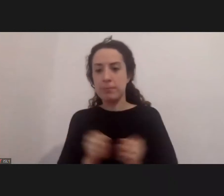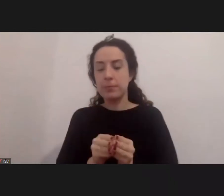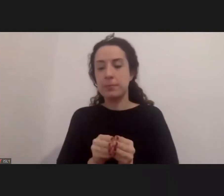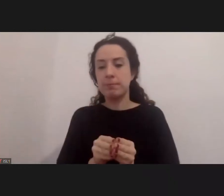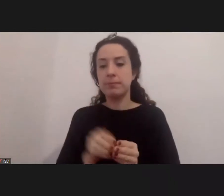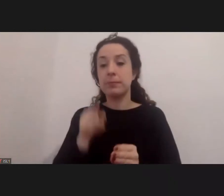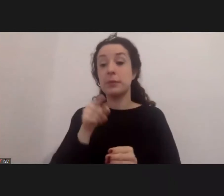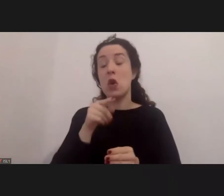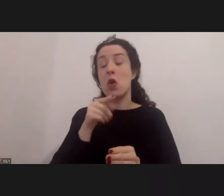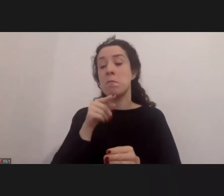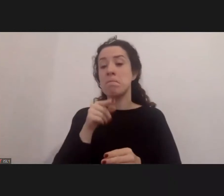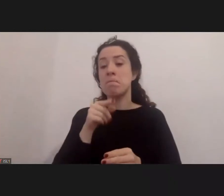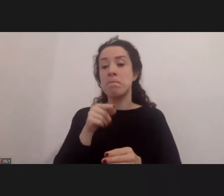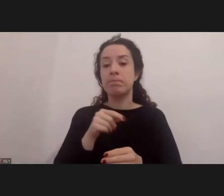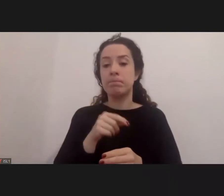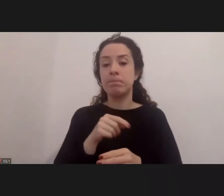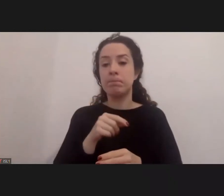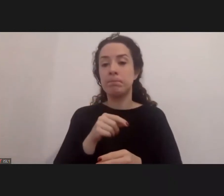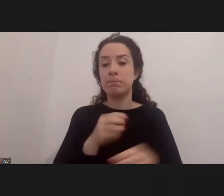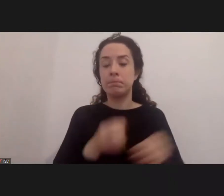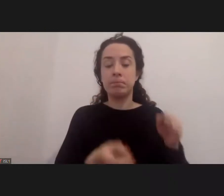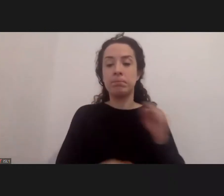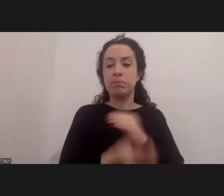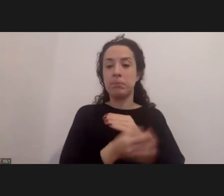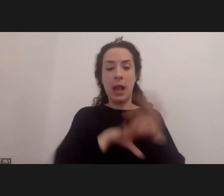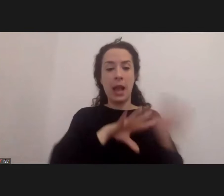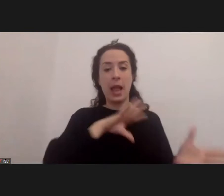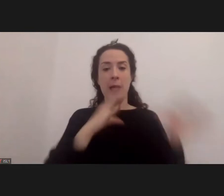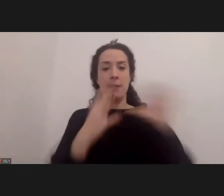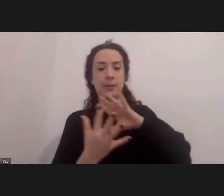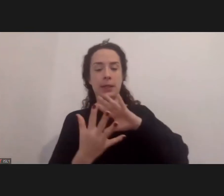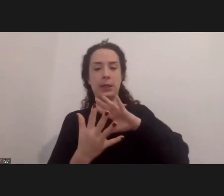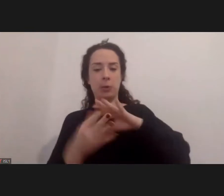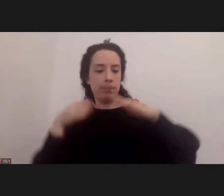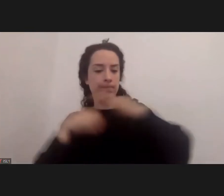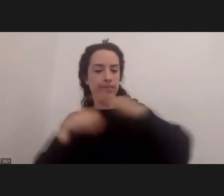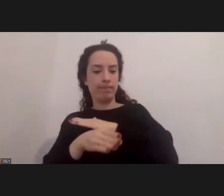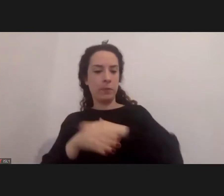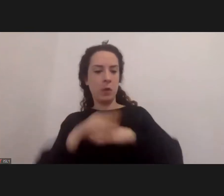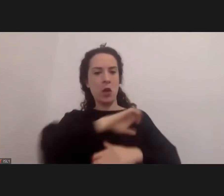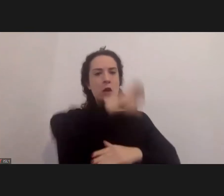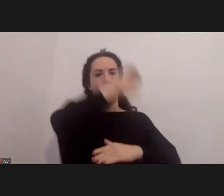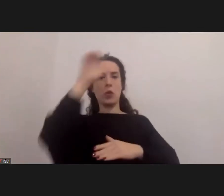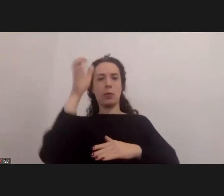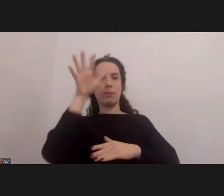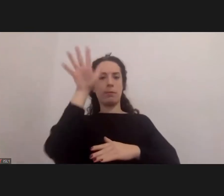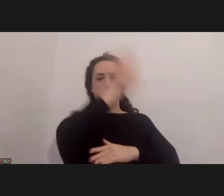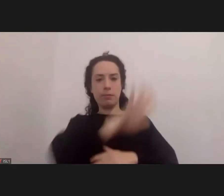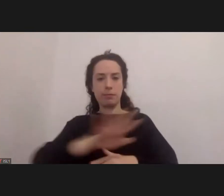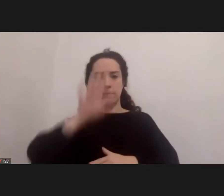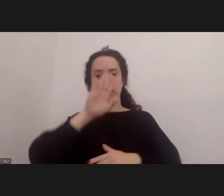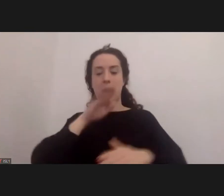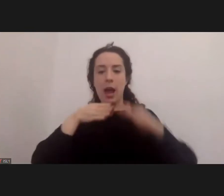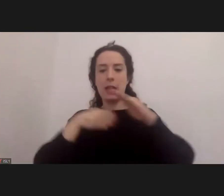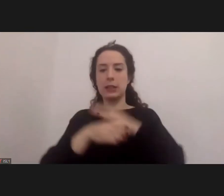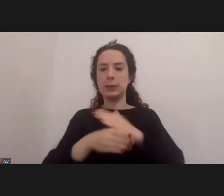for the implementation of accessibility in Europe, facilitate, as the video says,